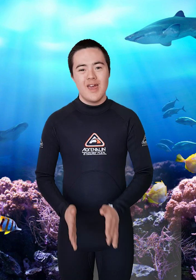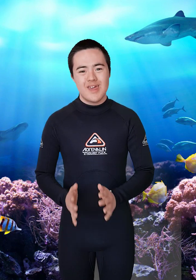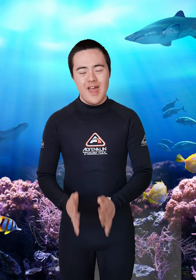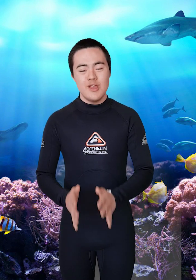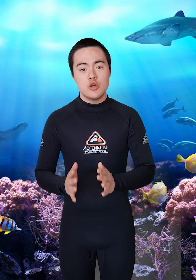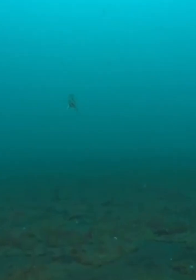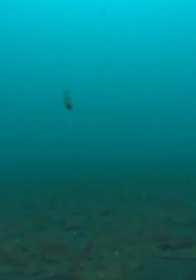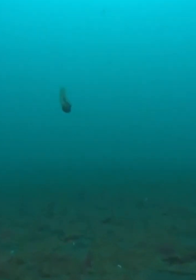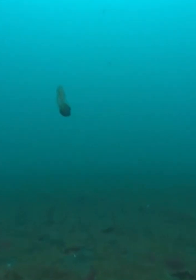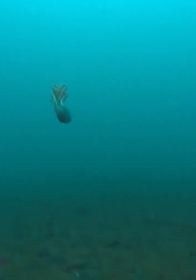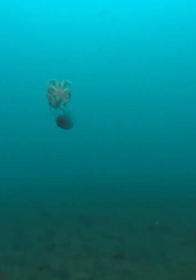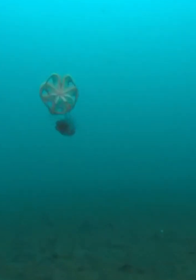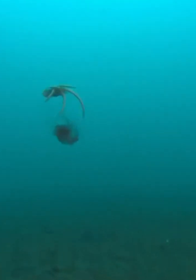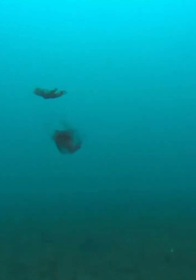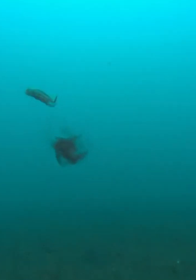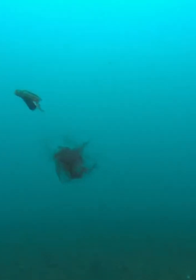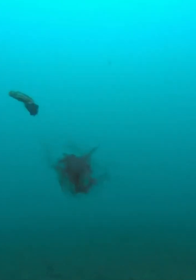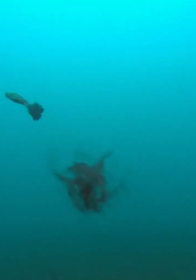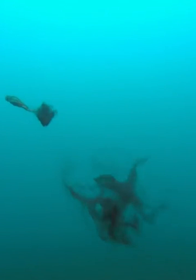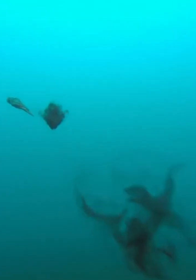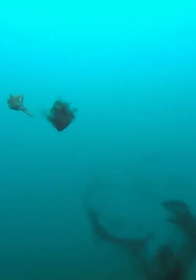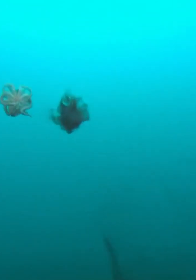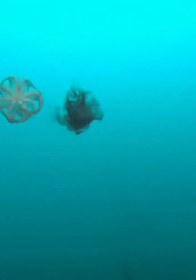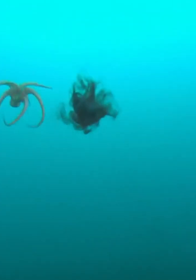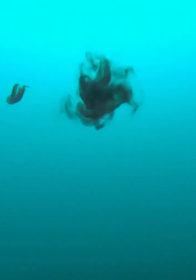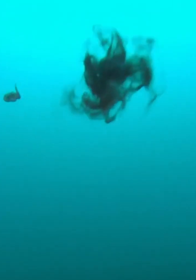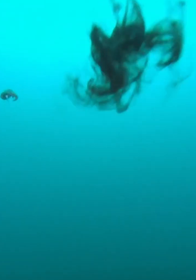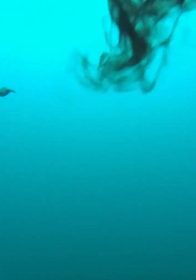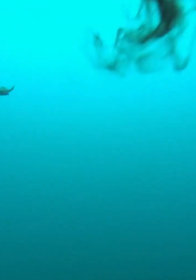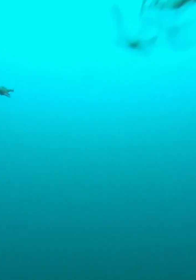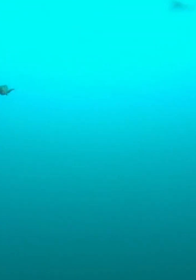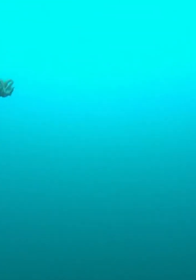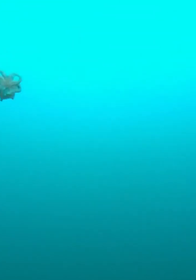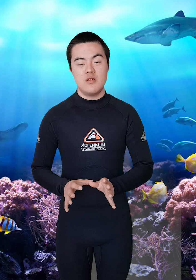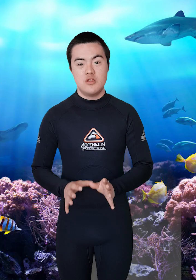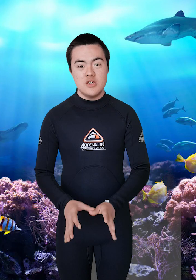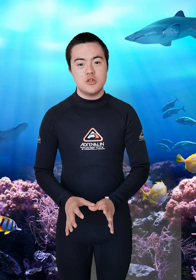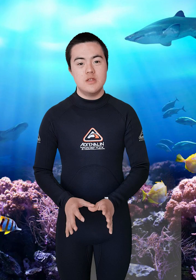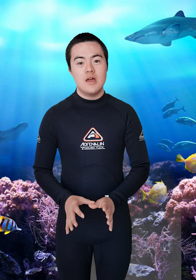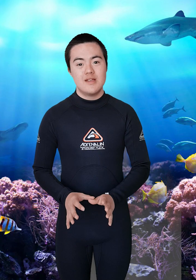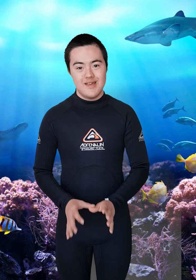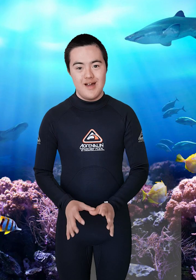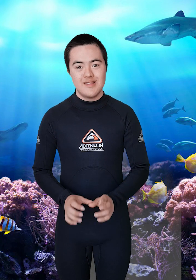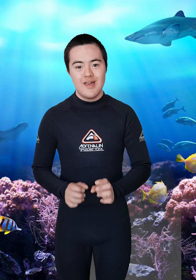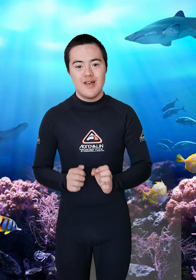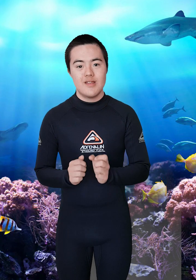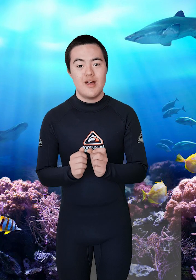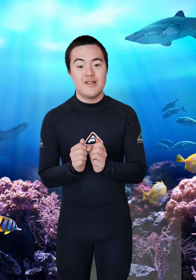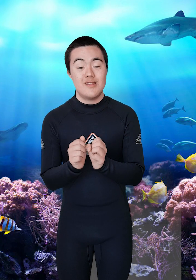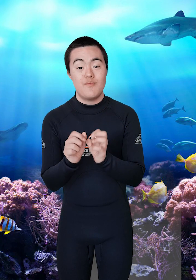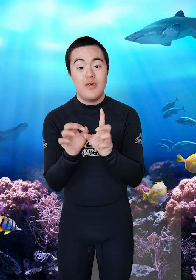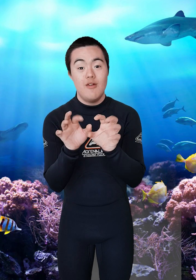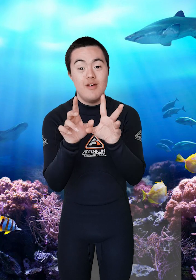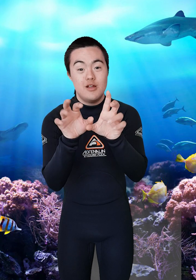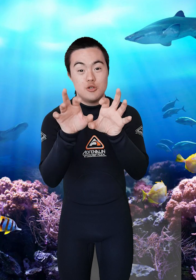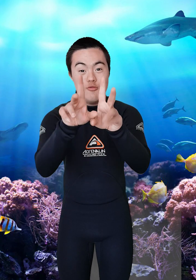can shoot ink and disappear, like a magician does a disappearing